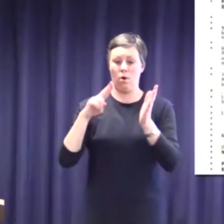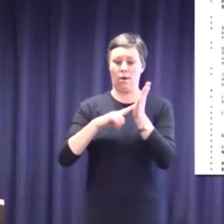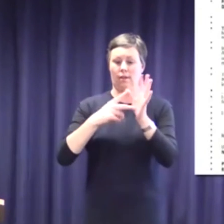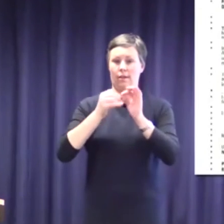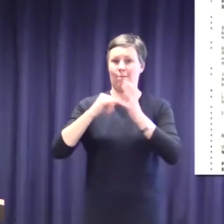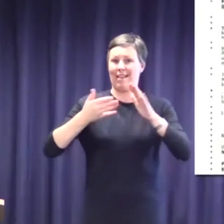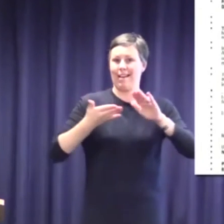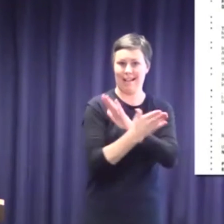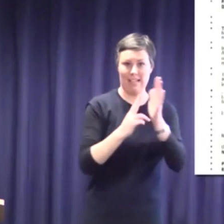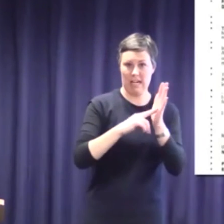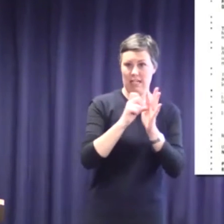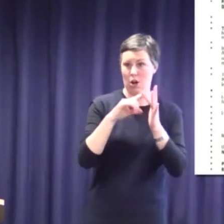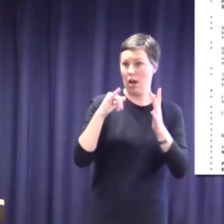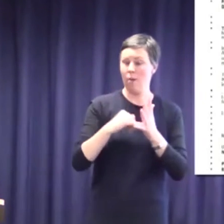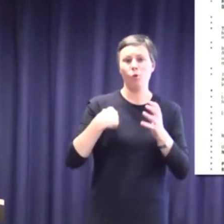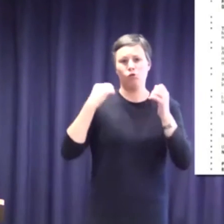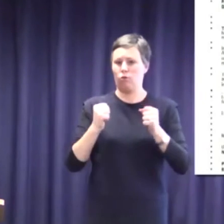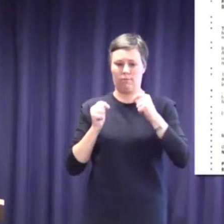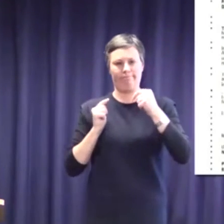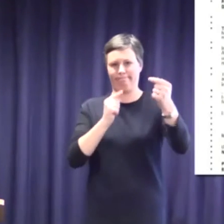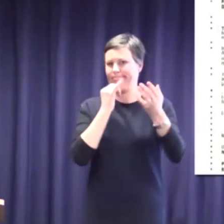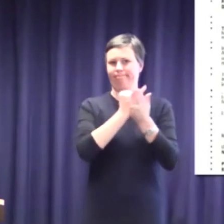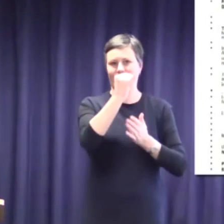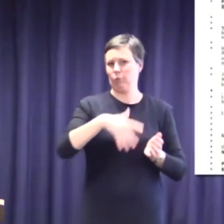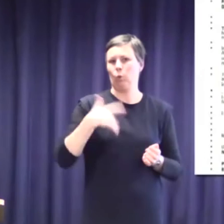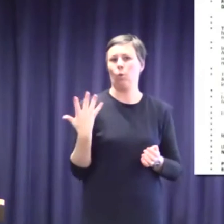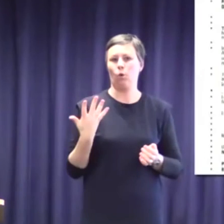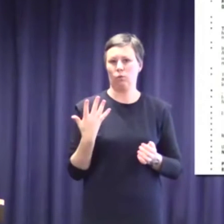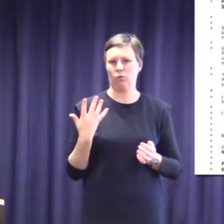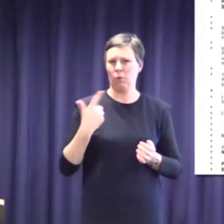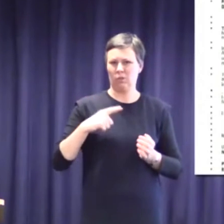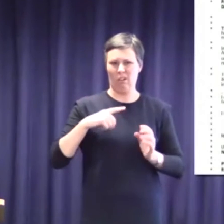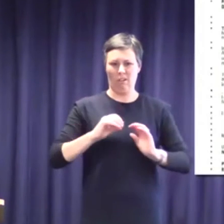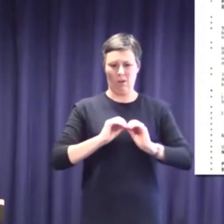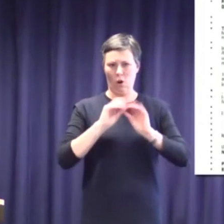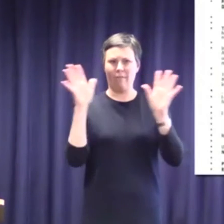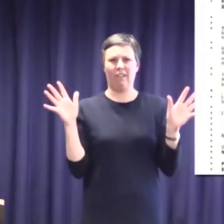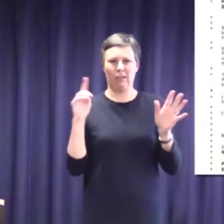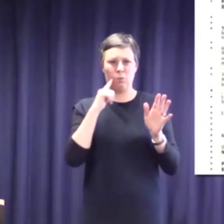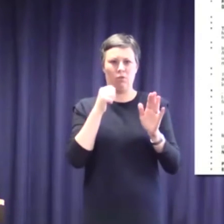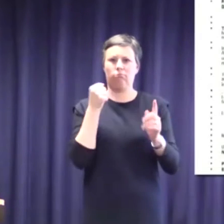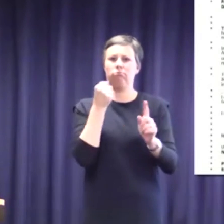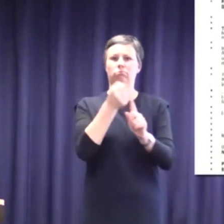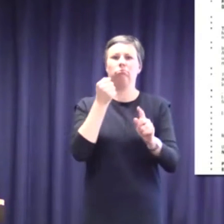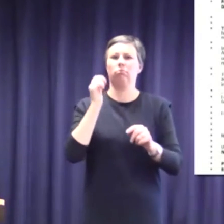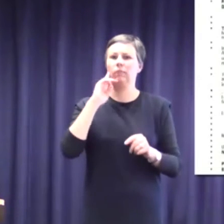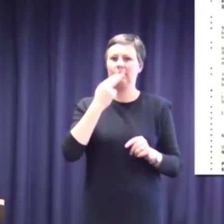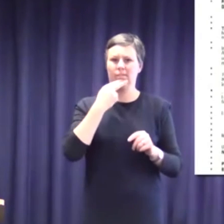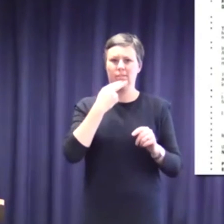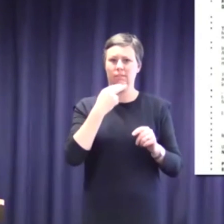which we have vehemently opposed, because it's been quite obvious what some of the ramifications of that